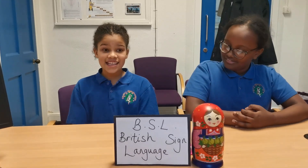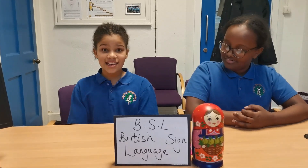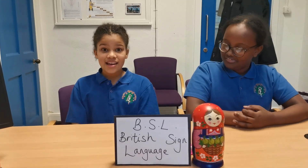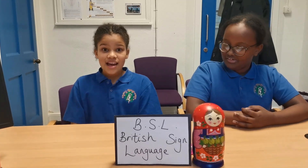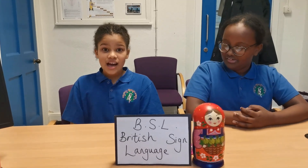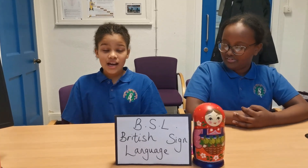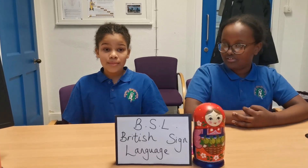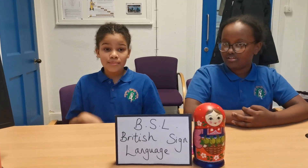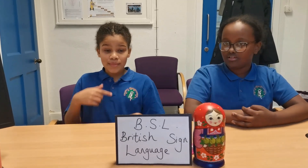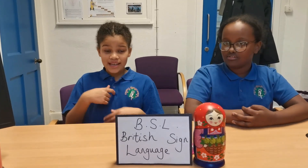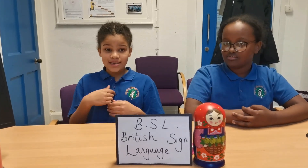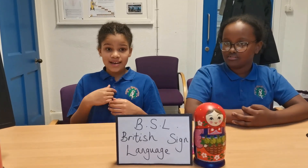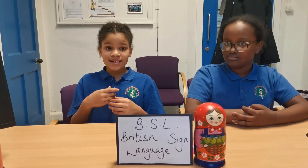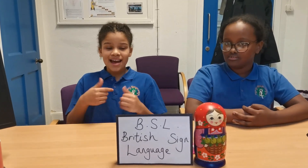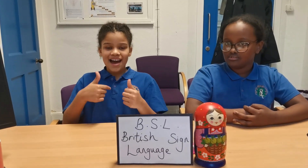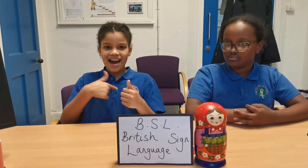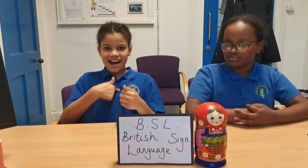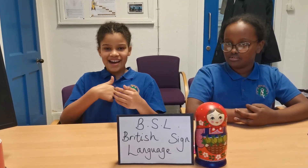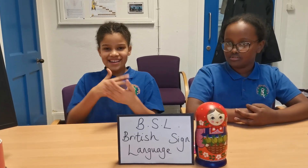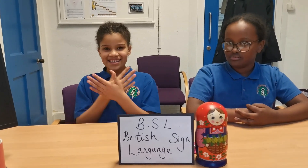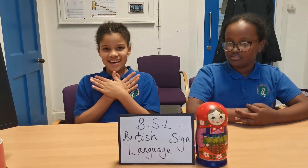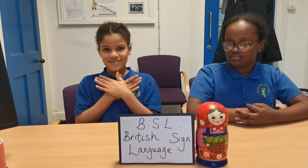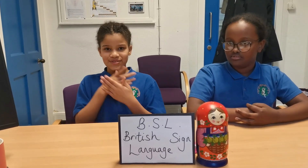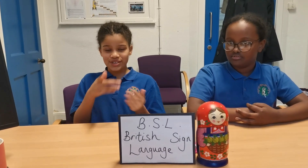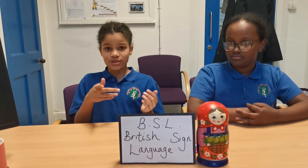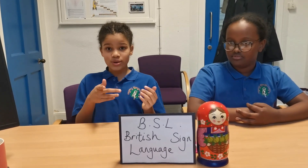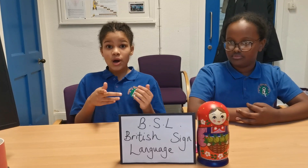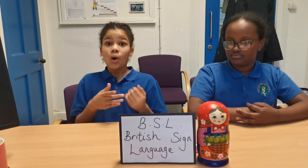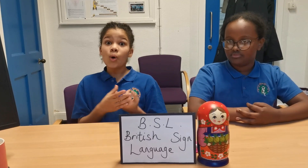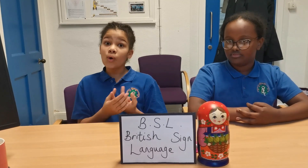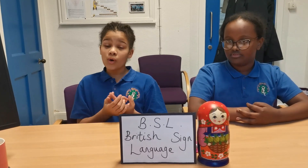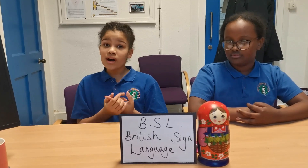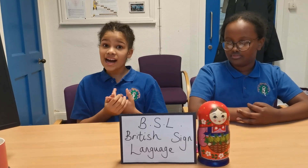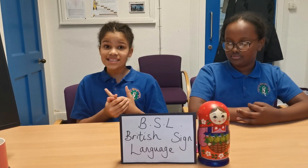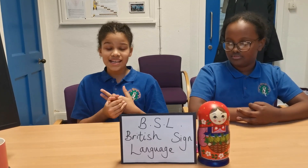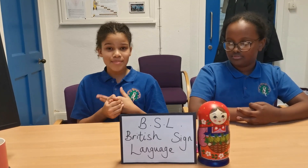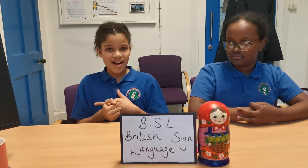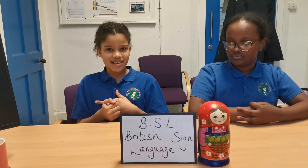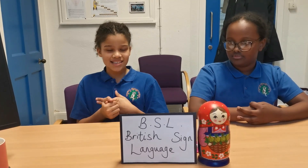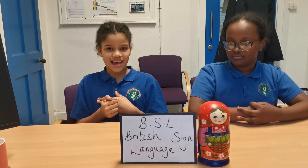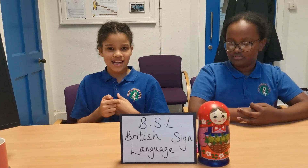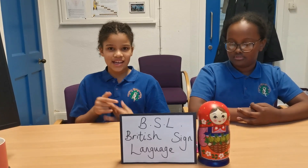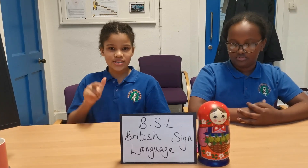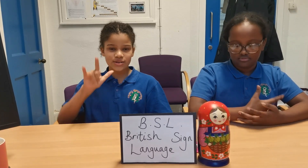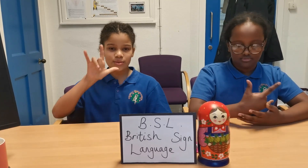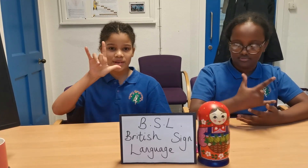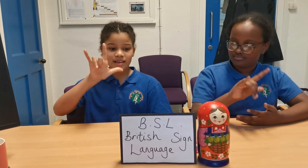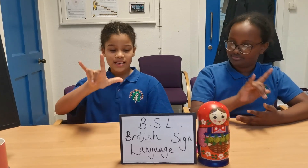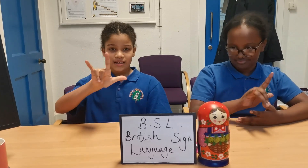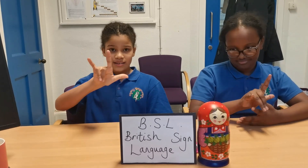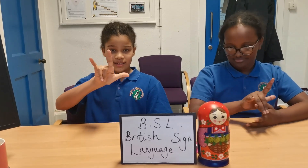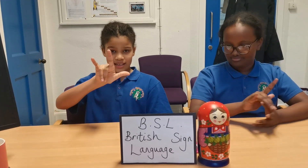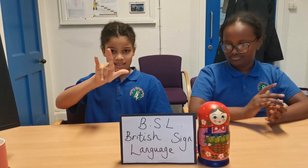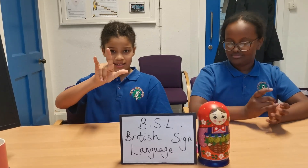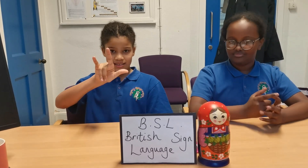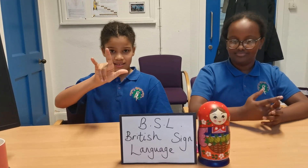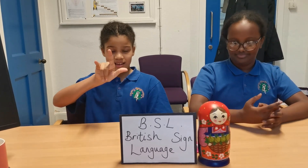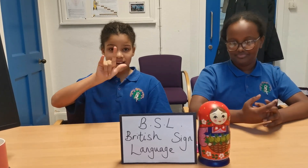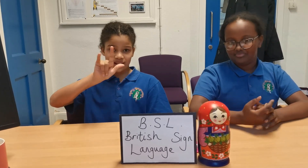then my turn. I love you. Or, as in American Sign Language, it would be this. I love